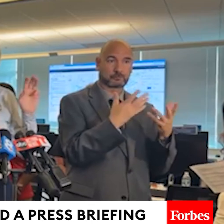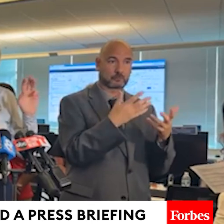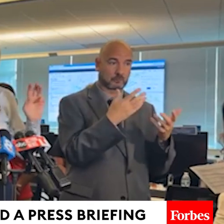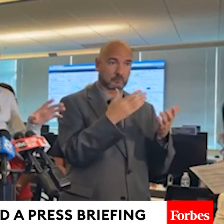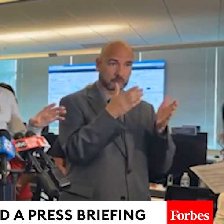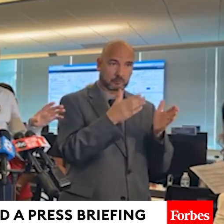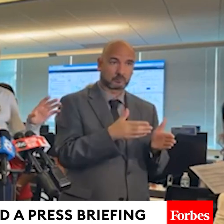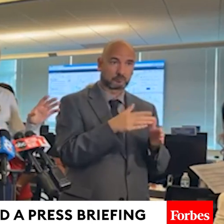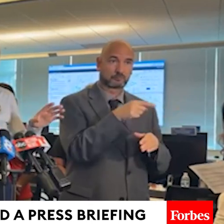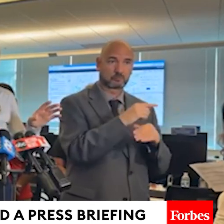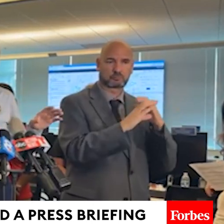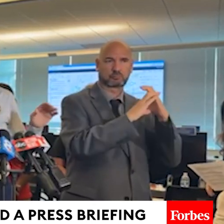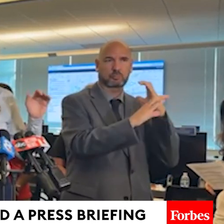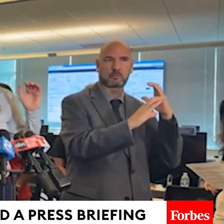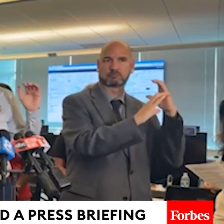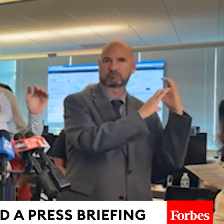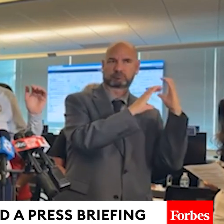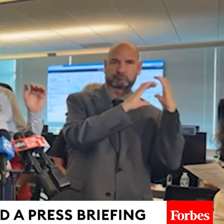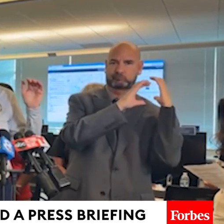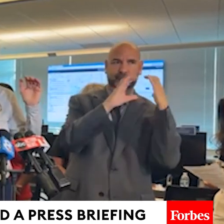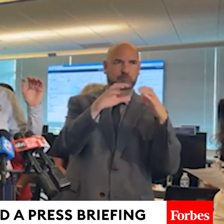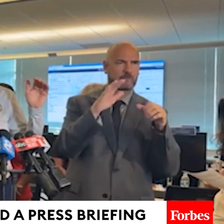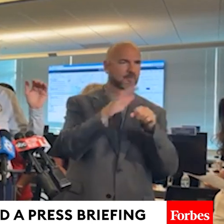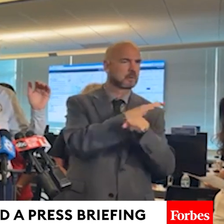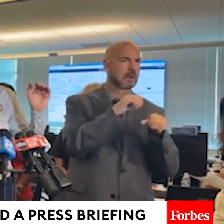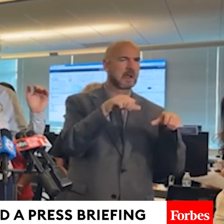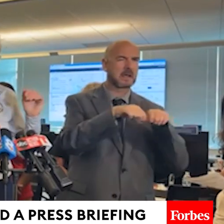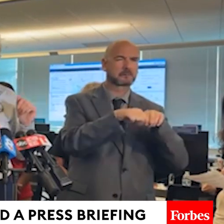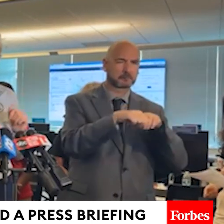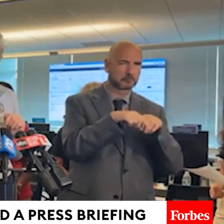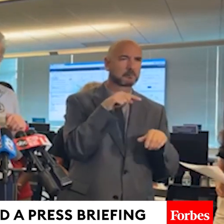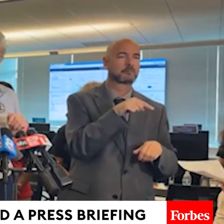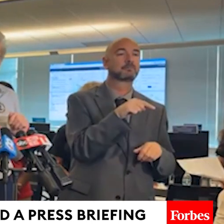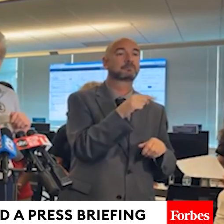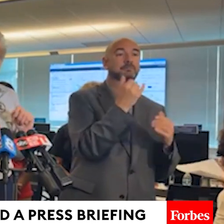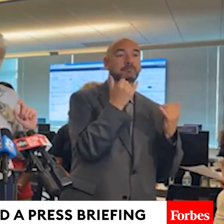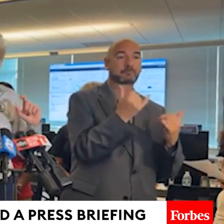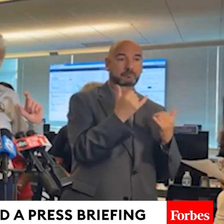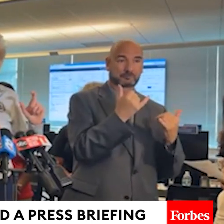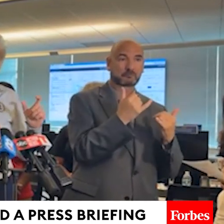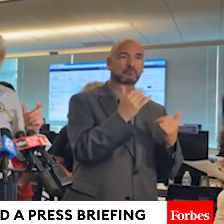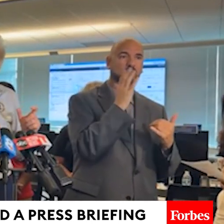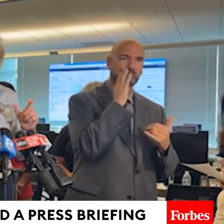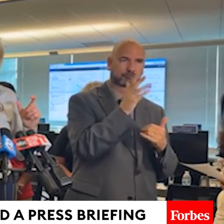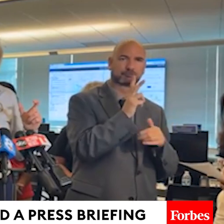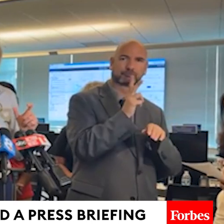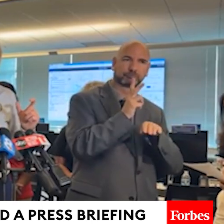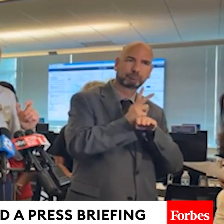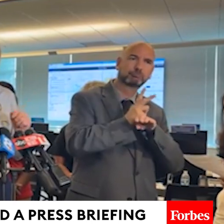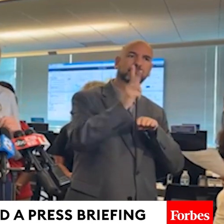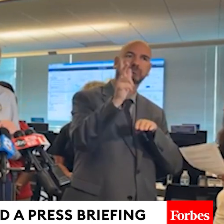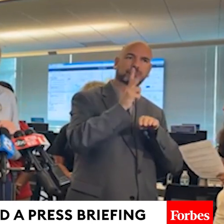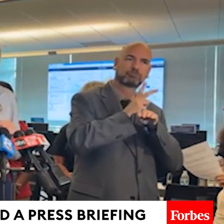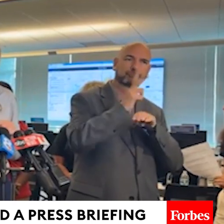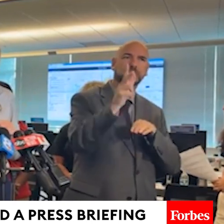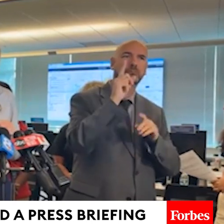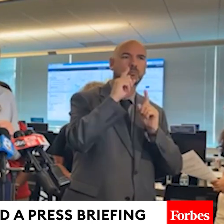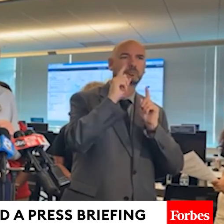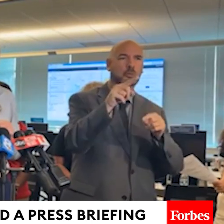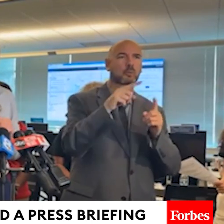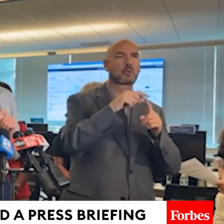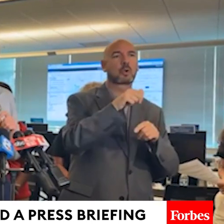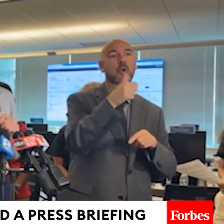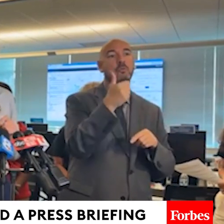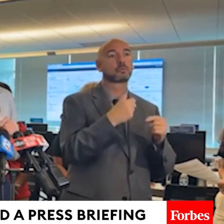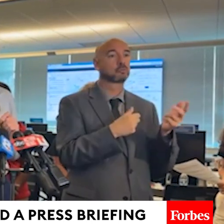trucks full of fuel out of the port by the end of the day today, and then get the other 3 up and running as